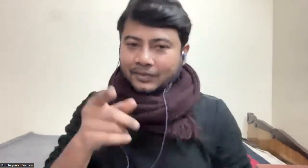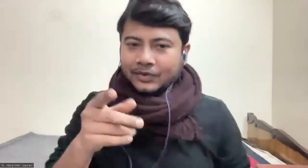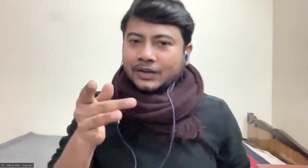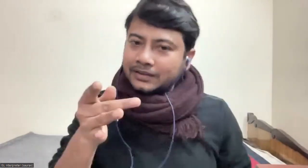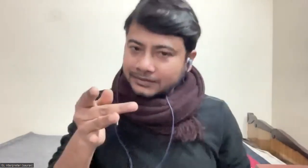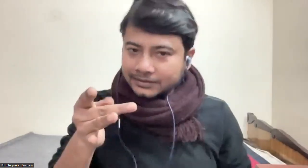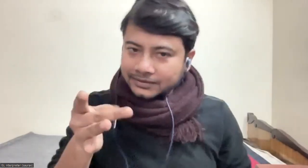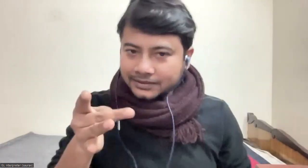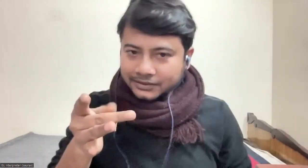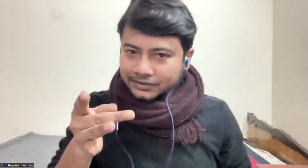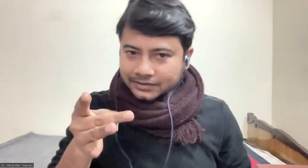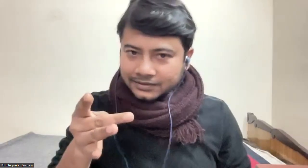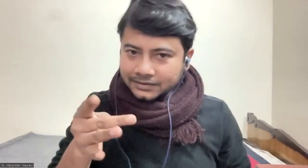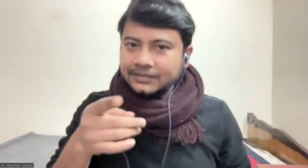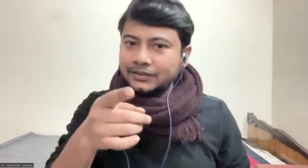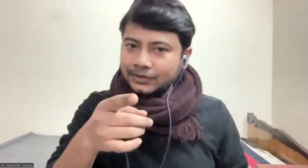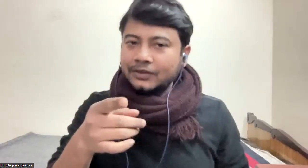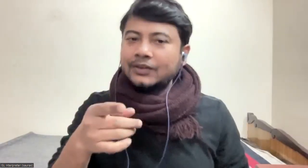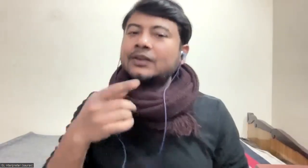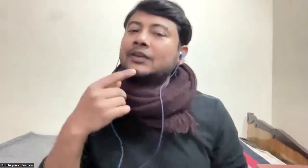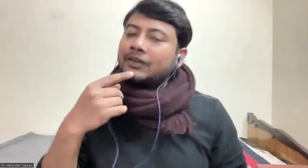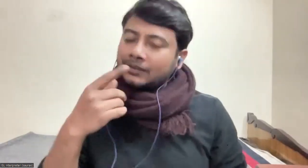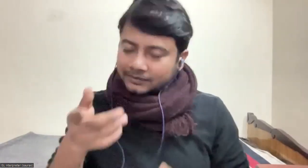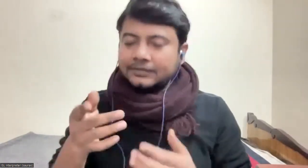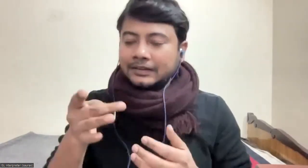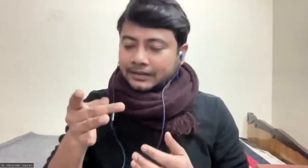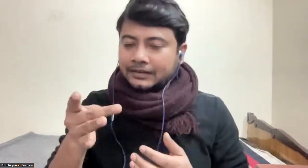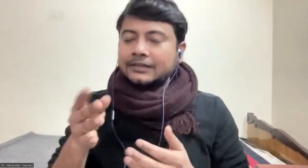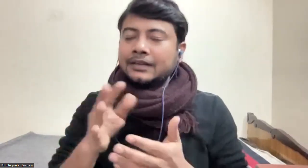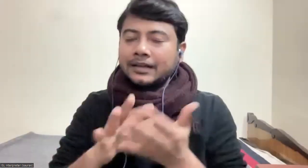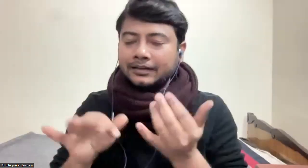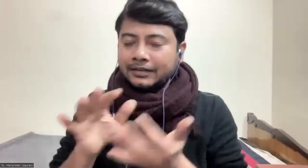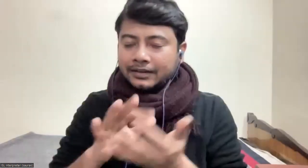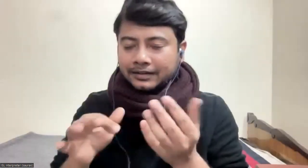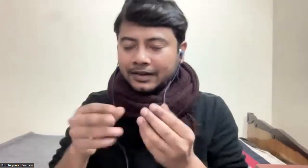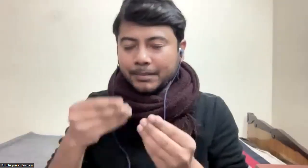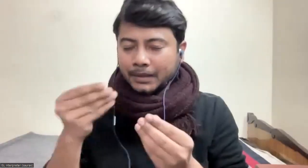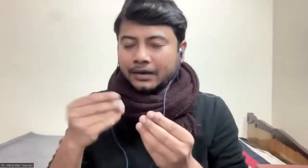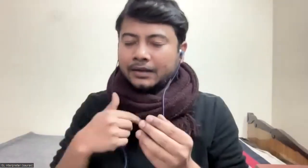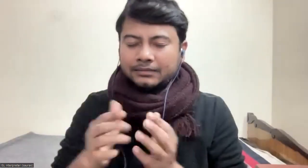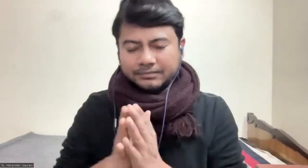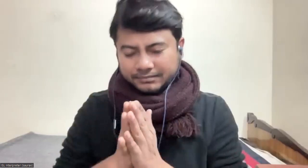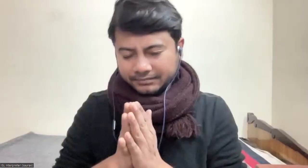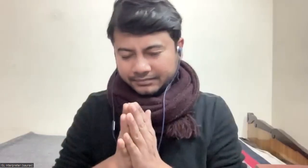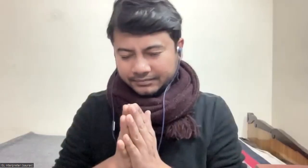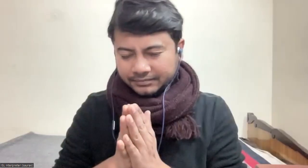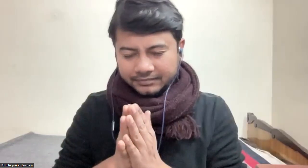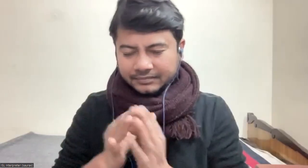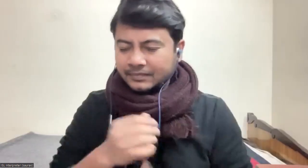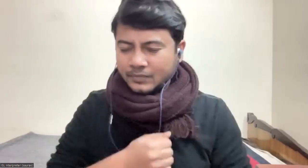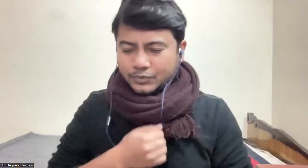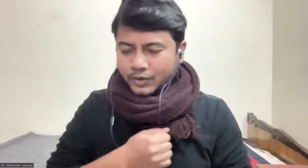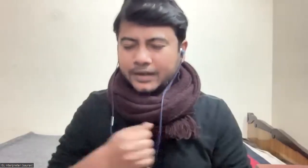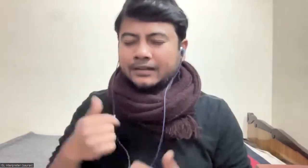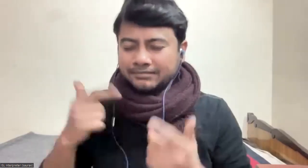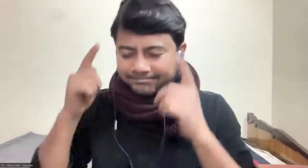holy name, oh Hare Krishna Mahamantra, please forgive me. I was ignorant and I could not